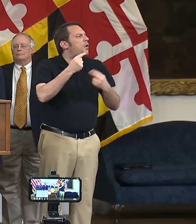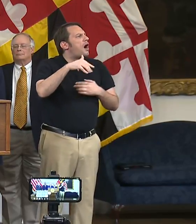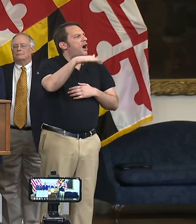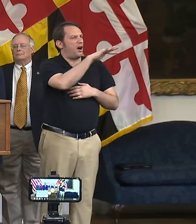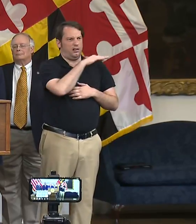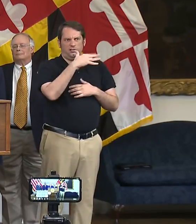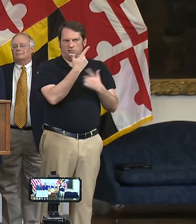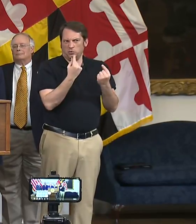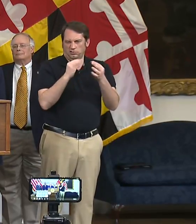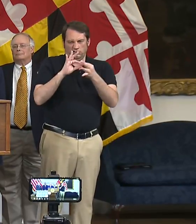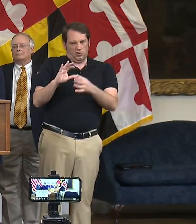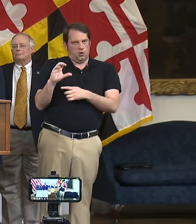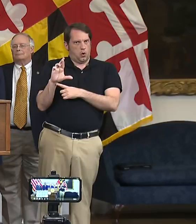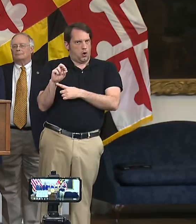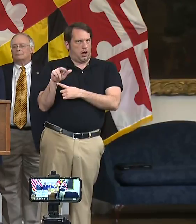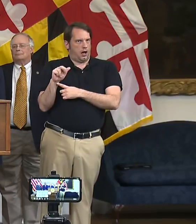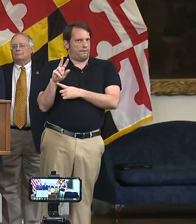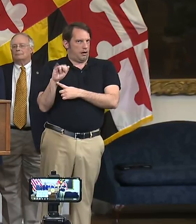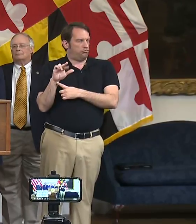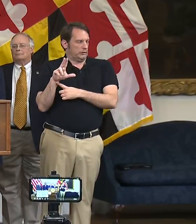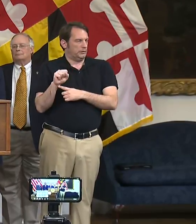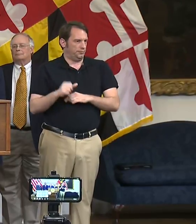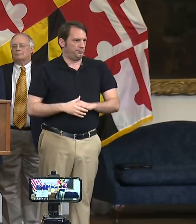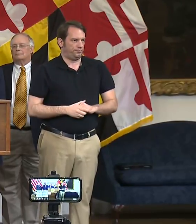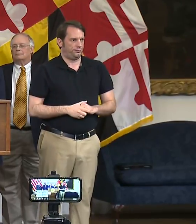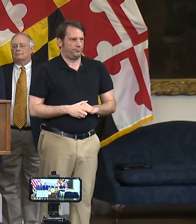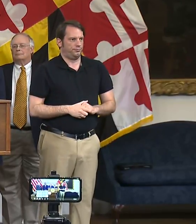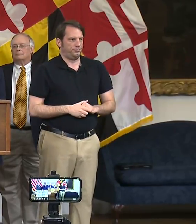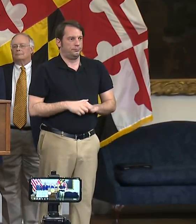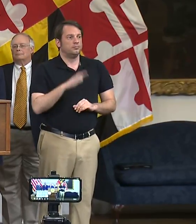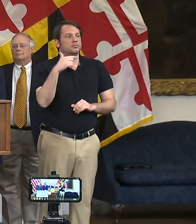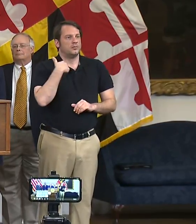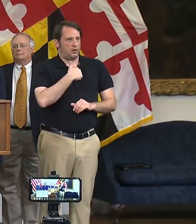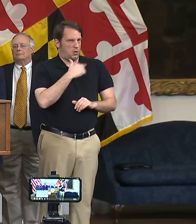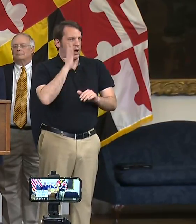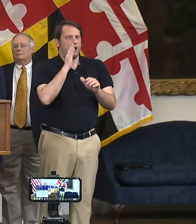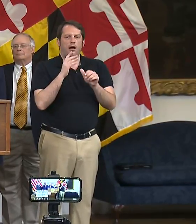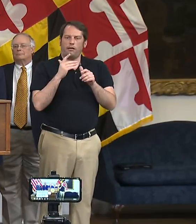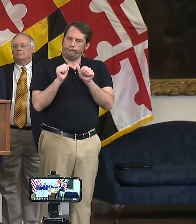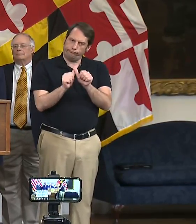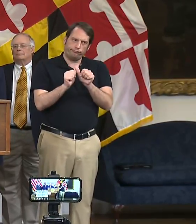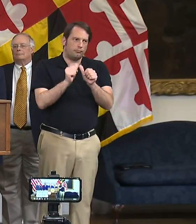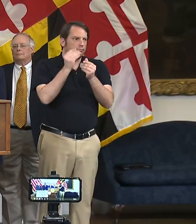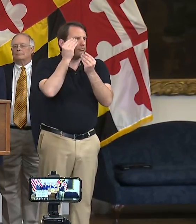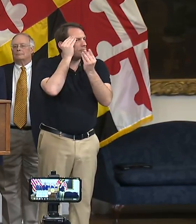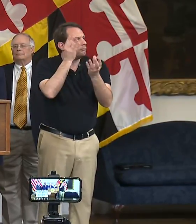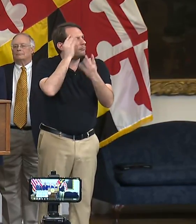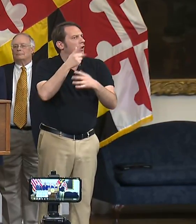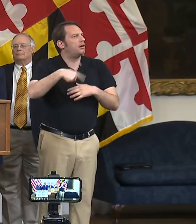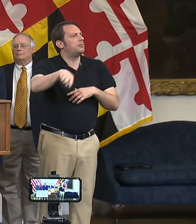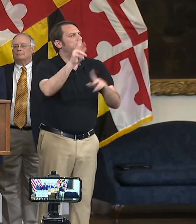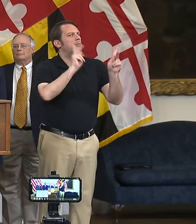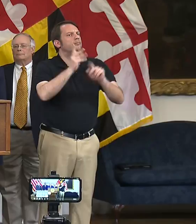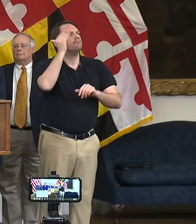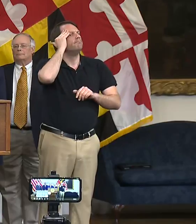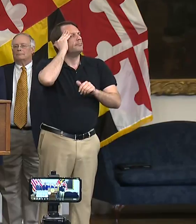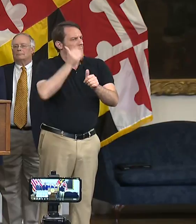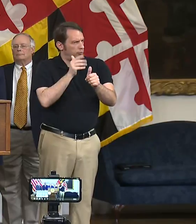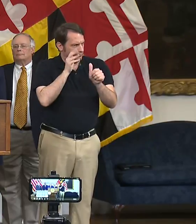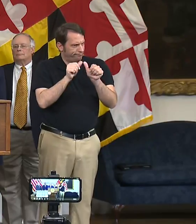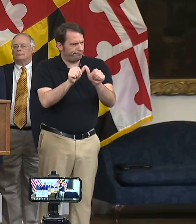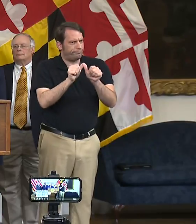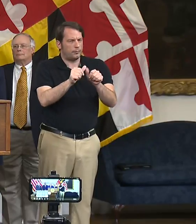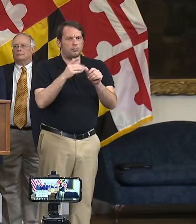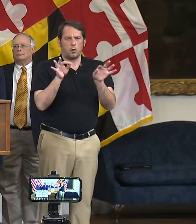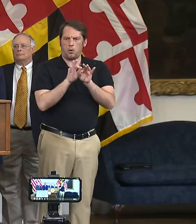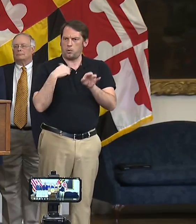continue to update the public and provide as much transparency and as much information as we